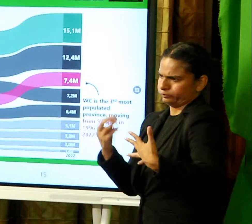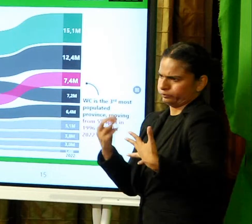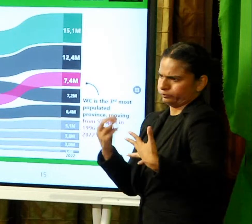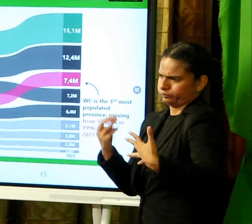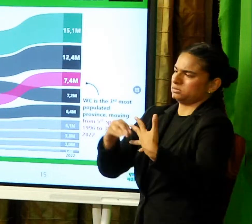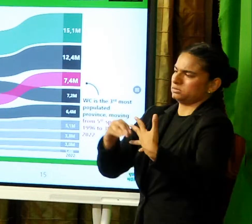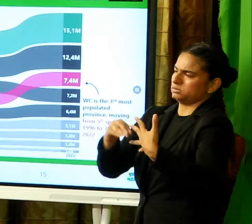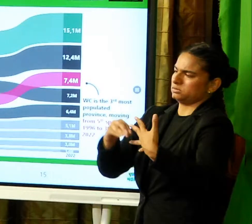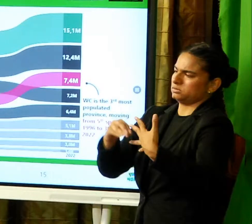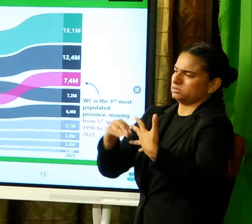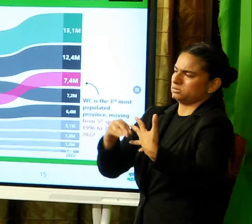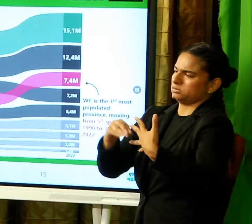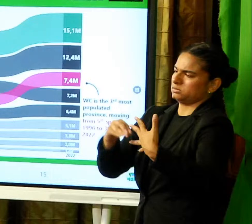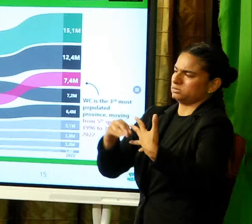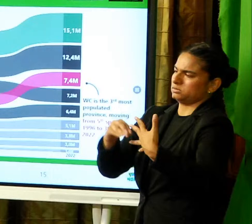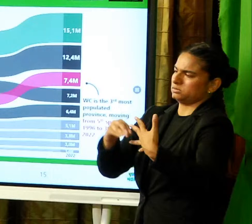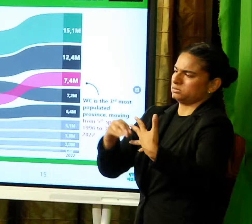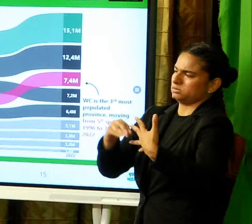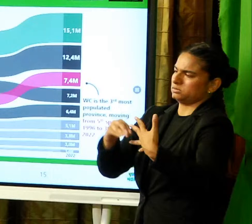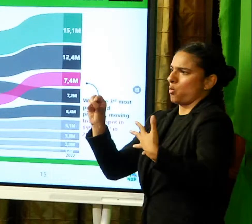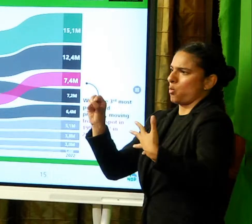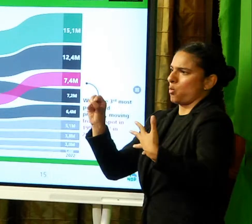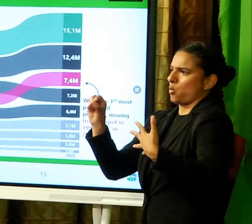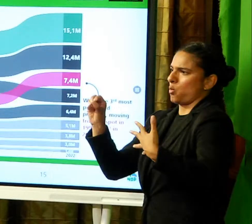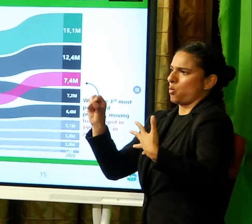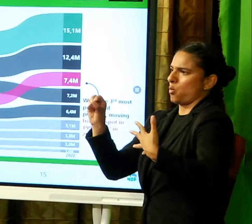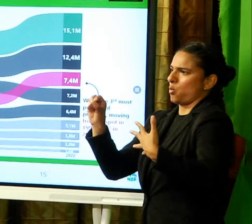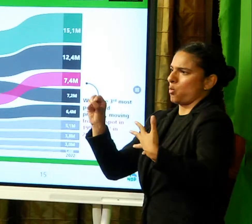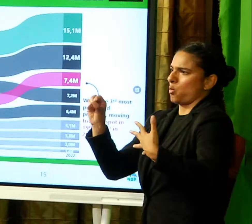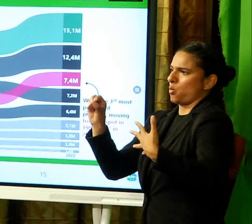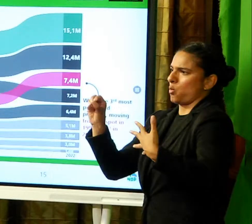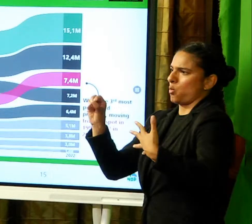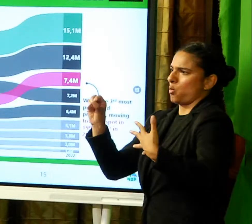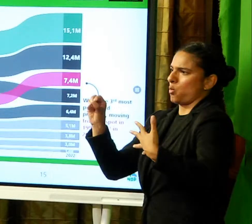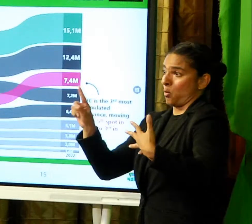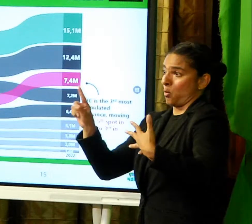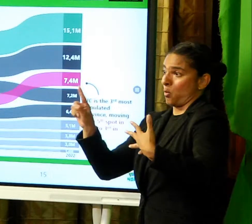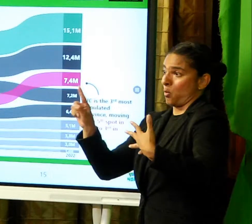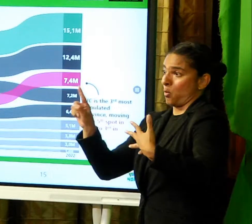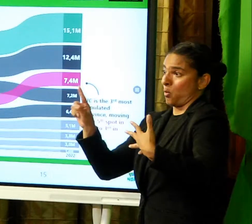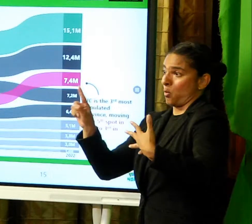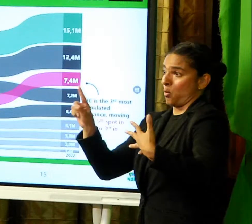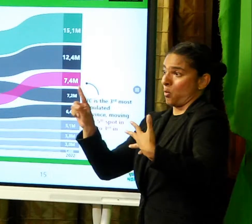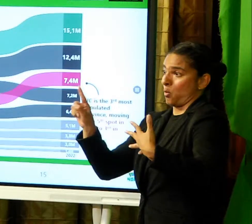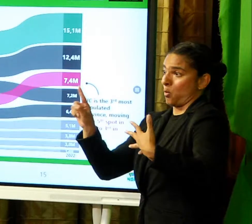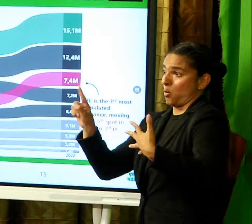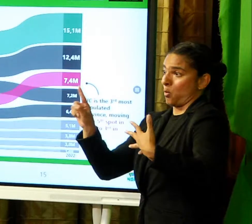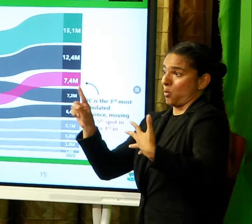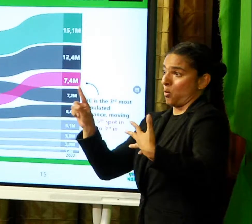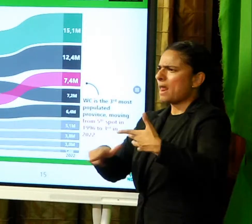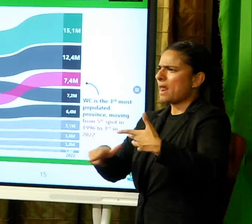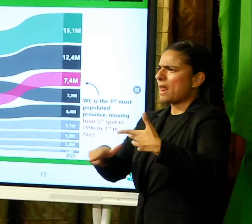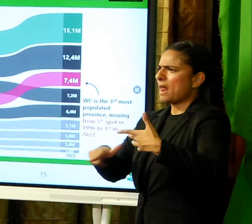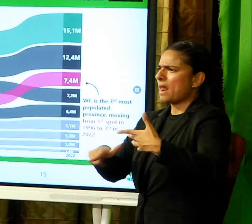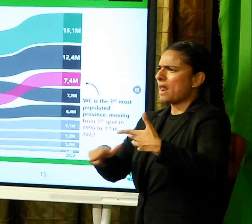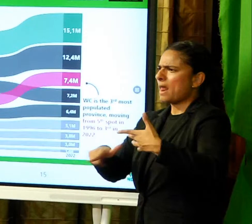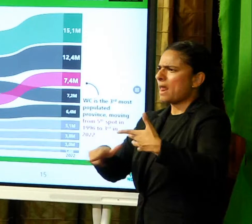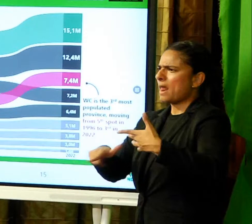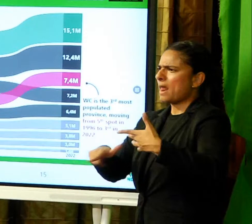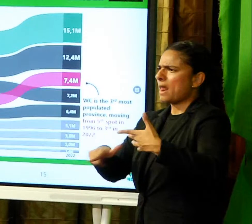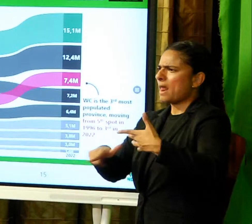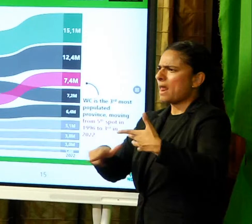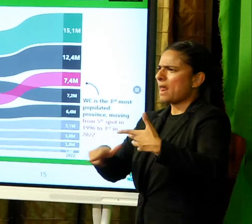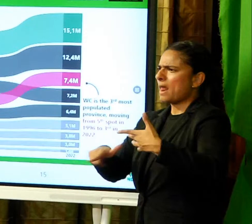overtook Limpopo. And of course, now it has overtaken the Eastern Cape. It's sitting at 7.4